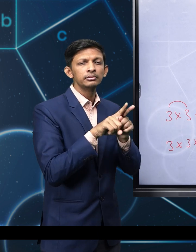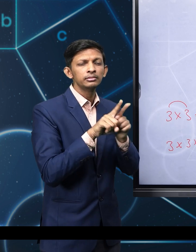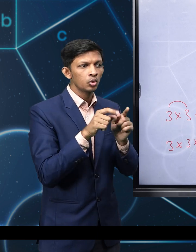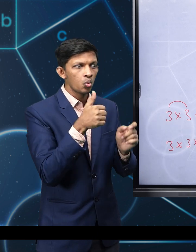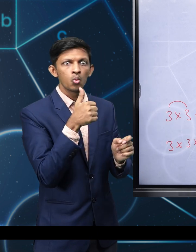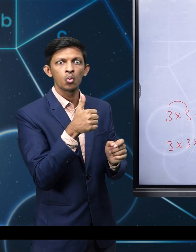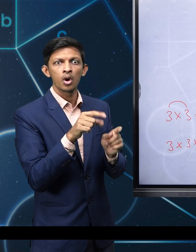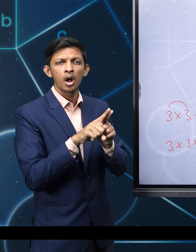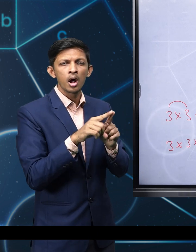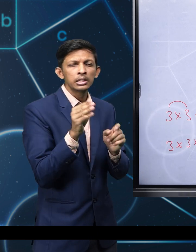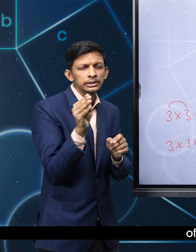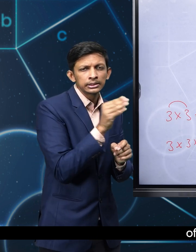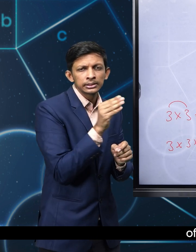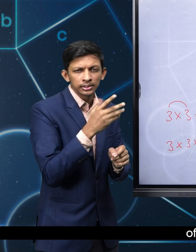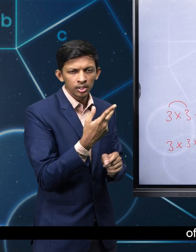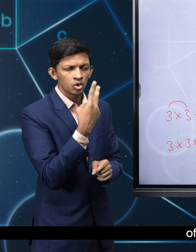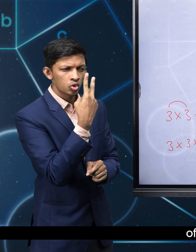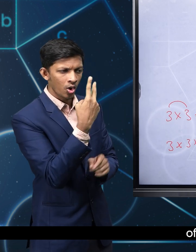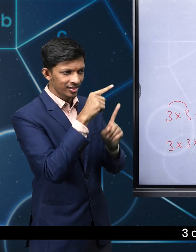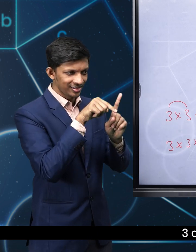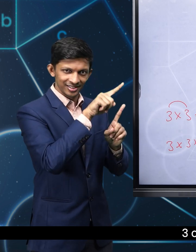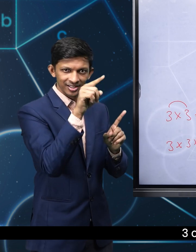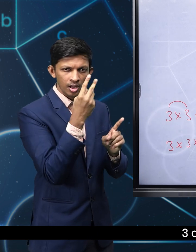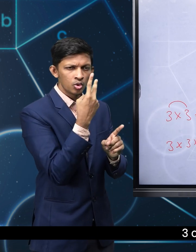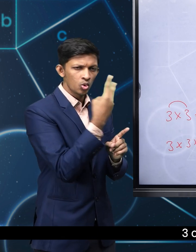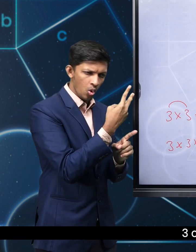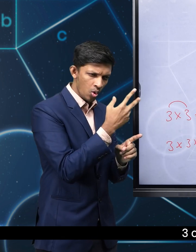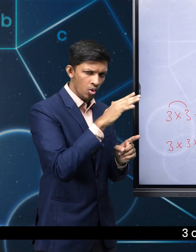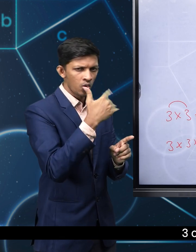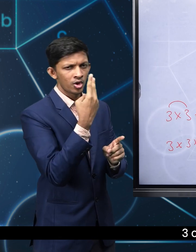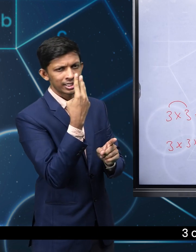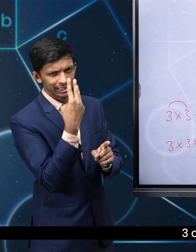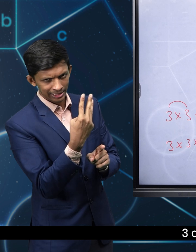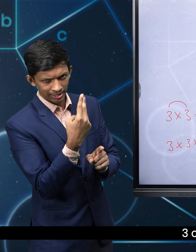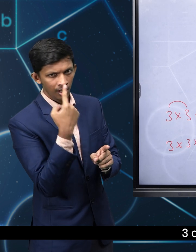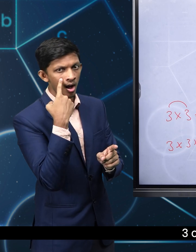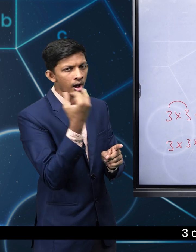Good approximations of the square roots of 2 and 3 can be found in these texts.